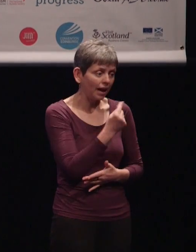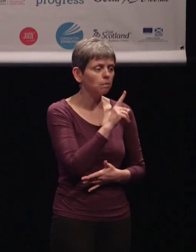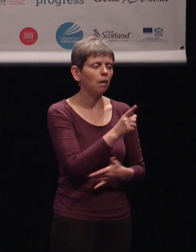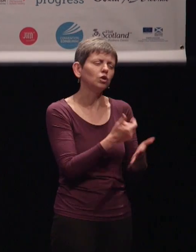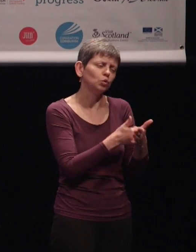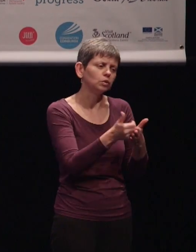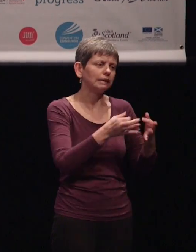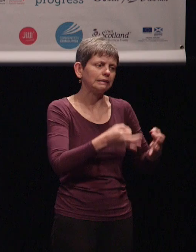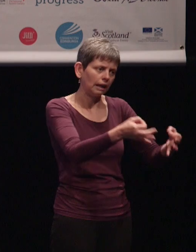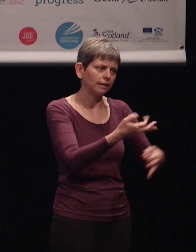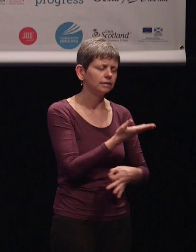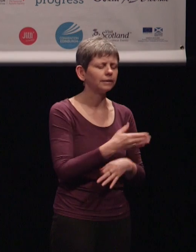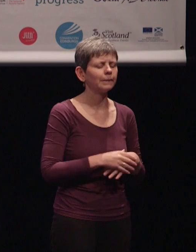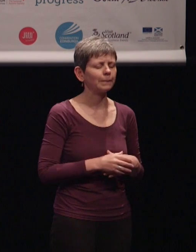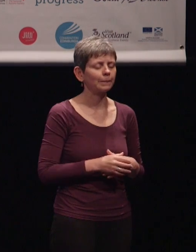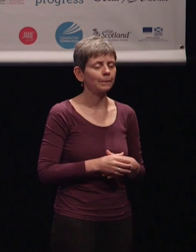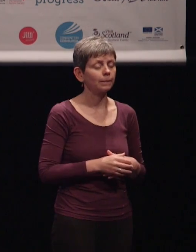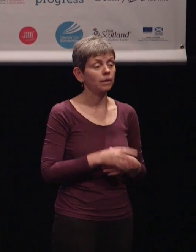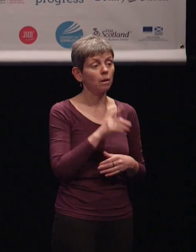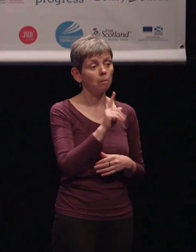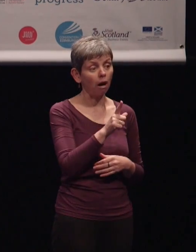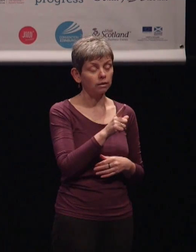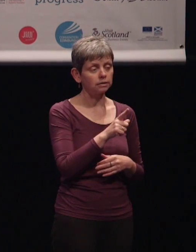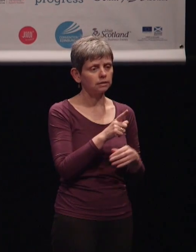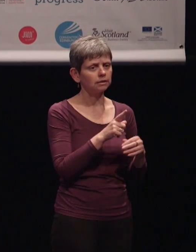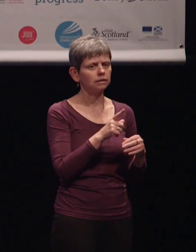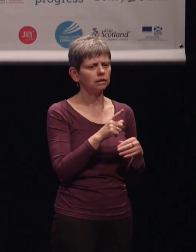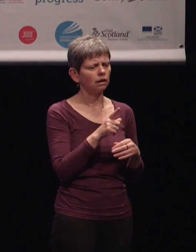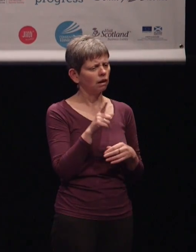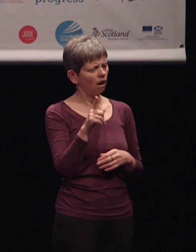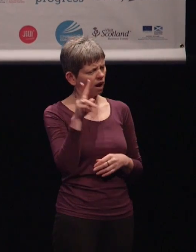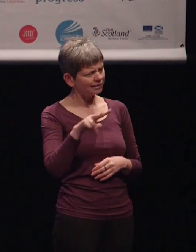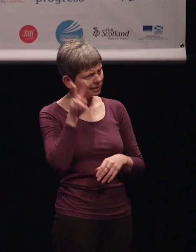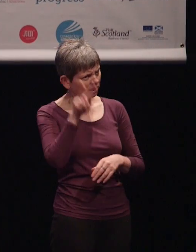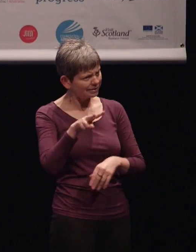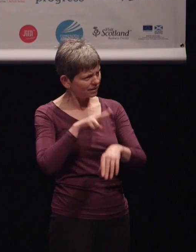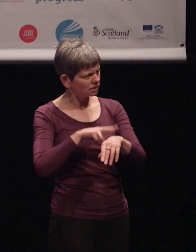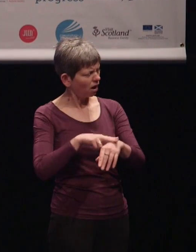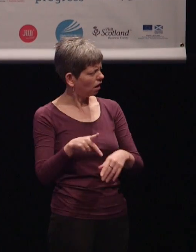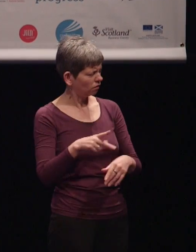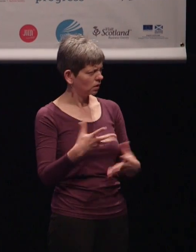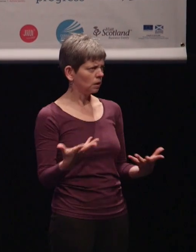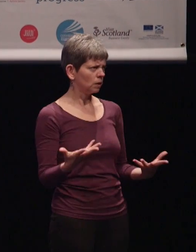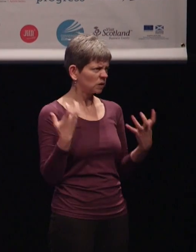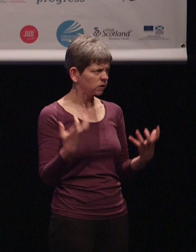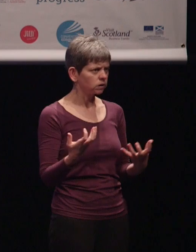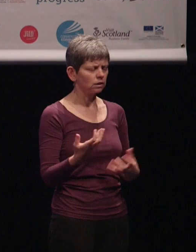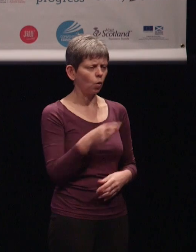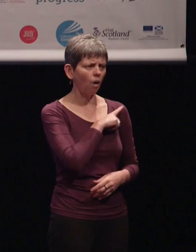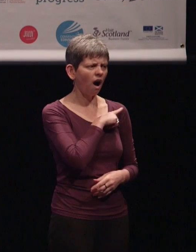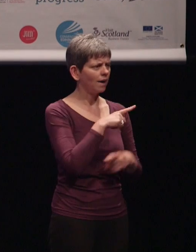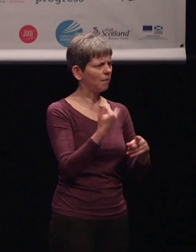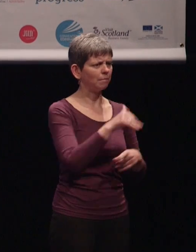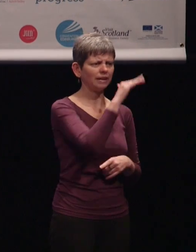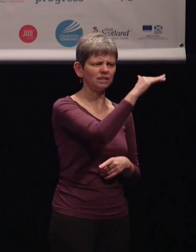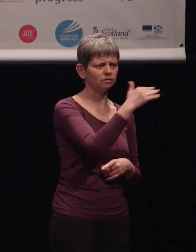often delayed. I still see them becoming upset when, say, a student, 15 years old, in